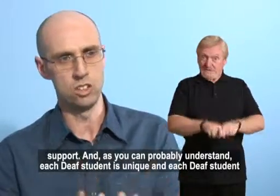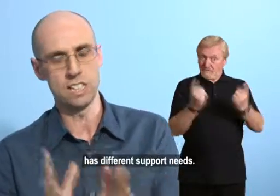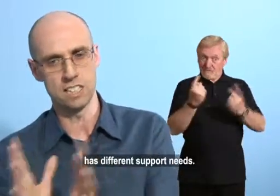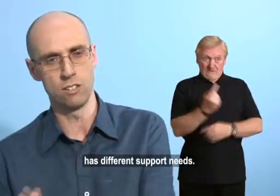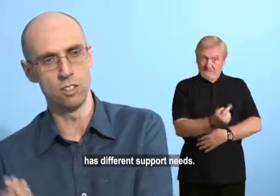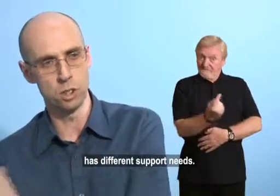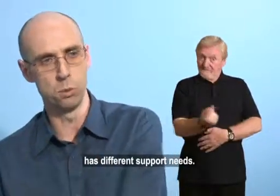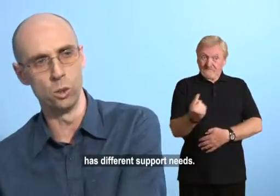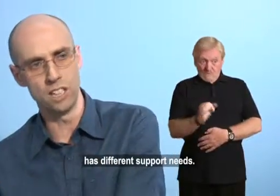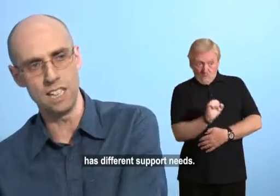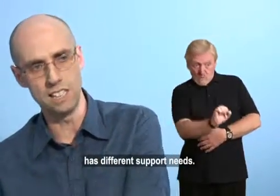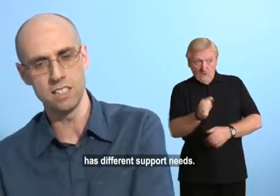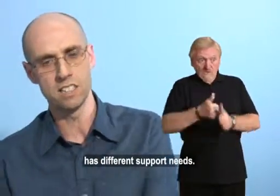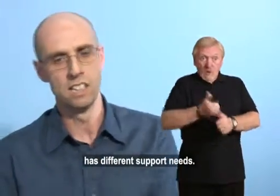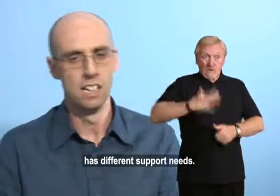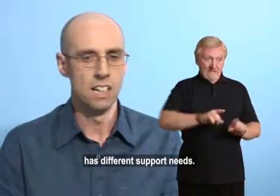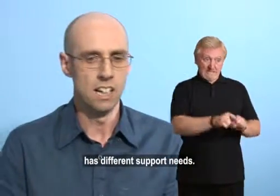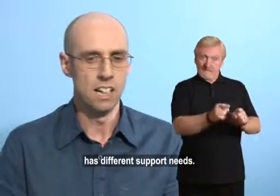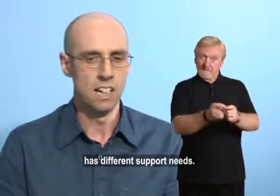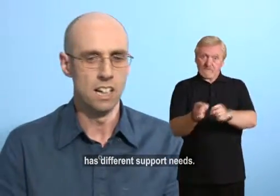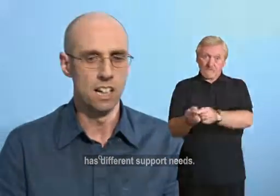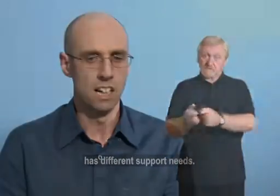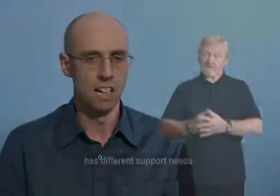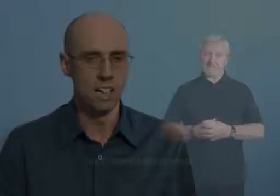deaf student has different support needs.